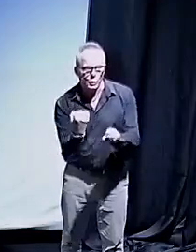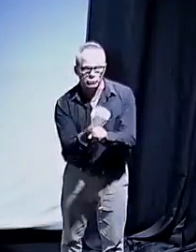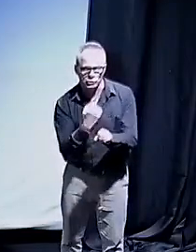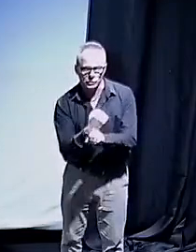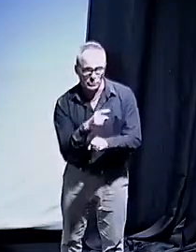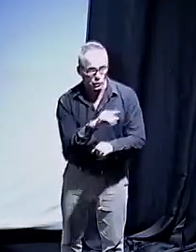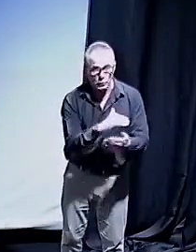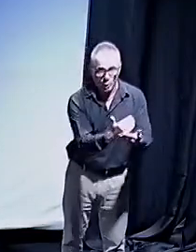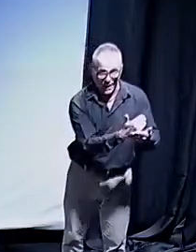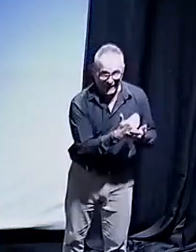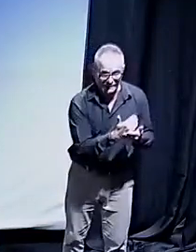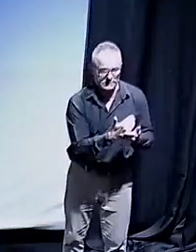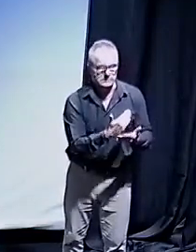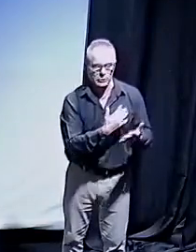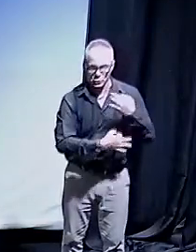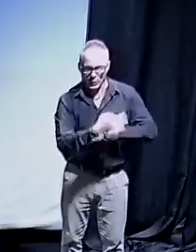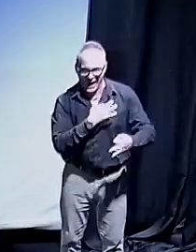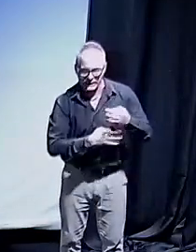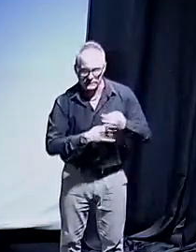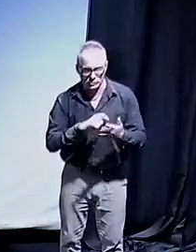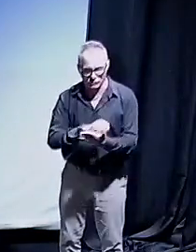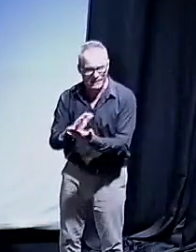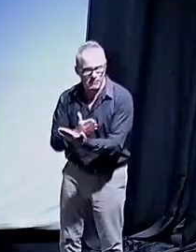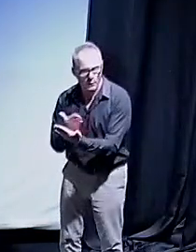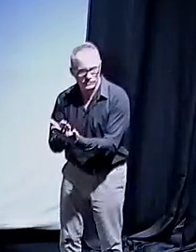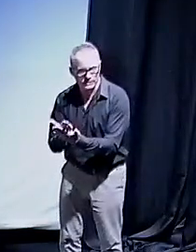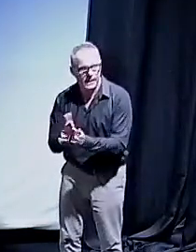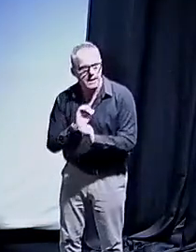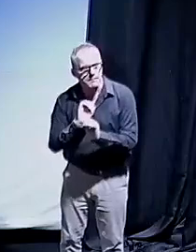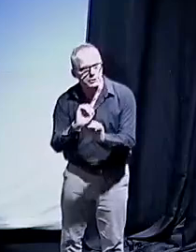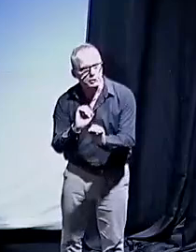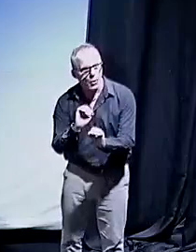collective, you act, you poetry.